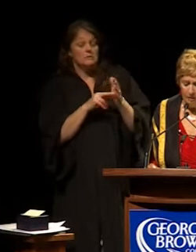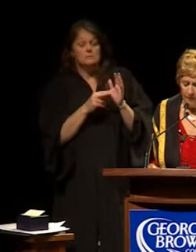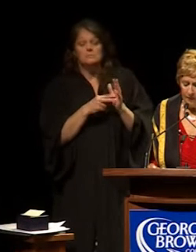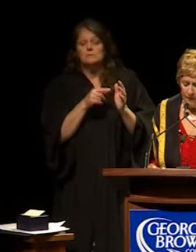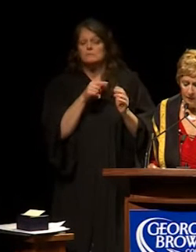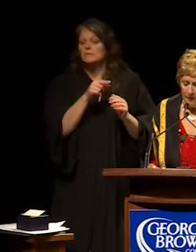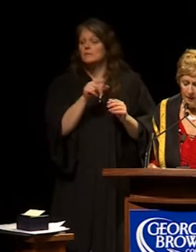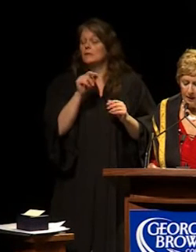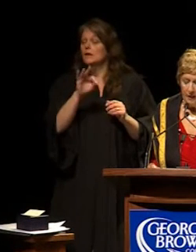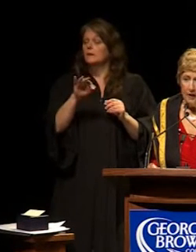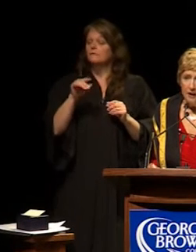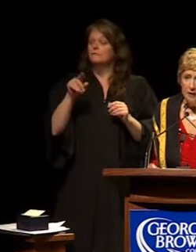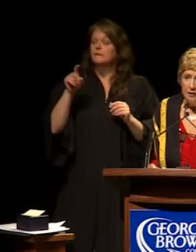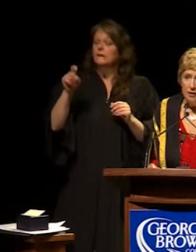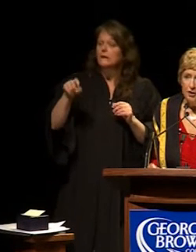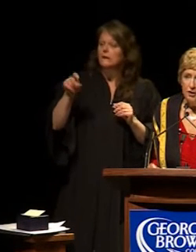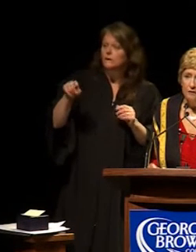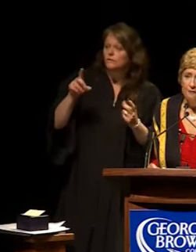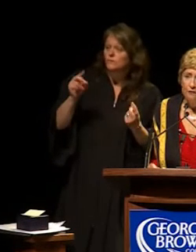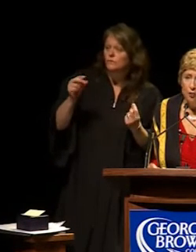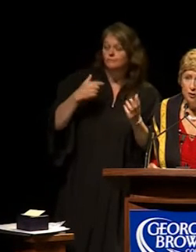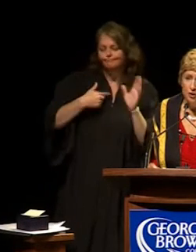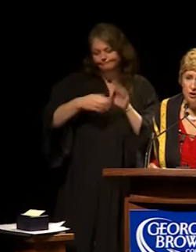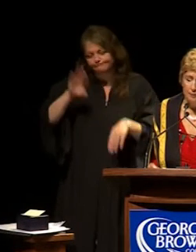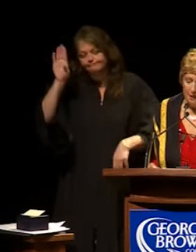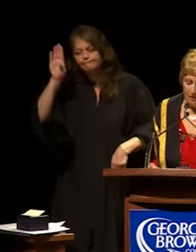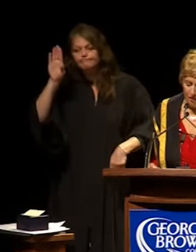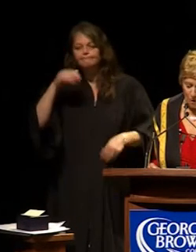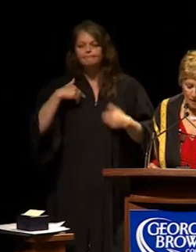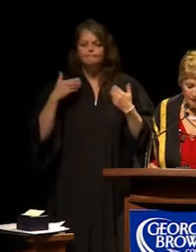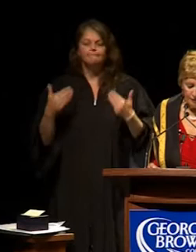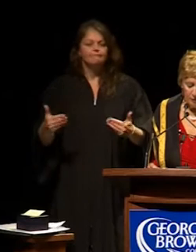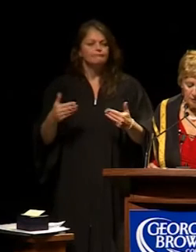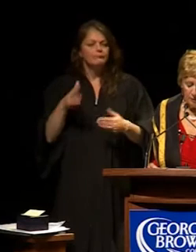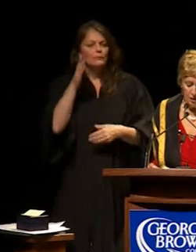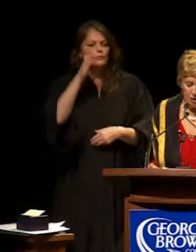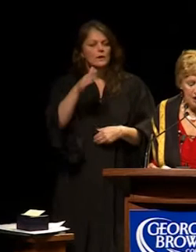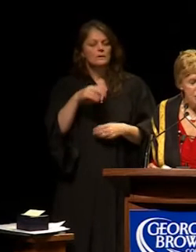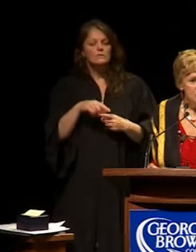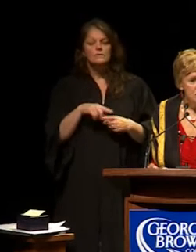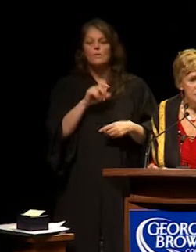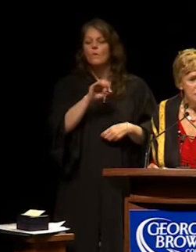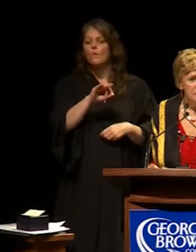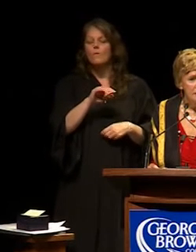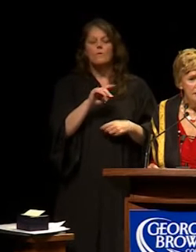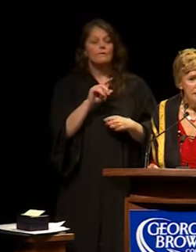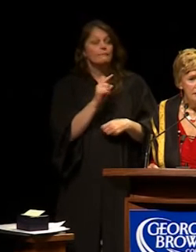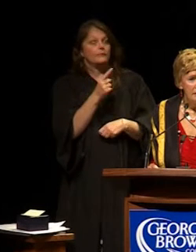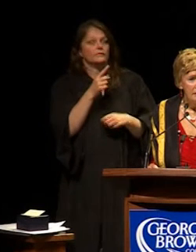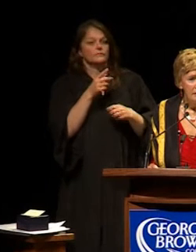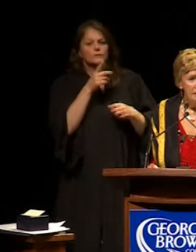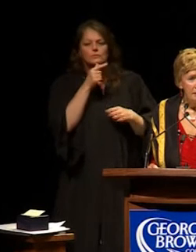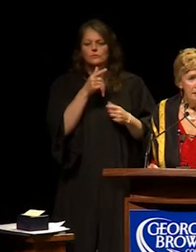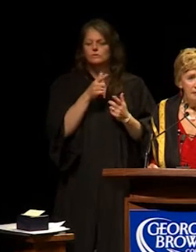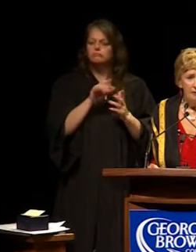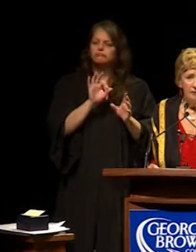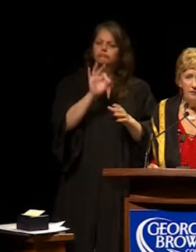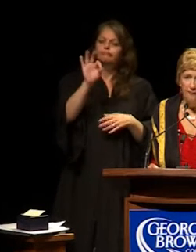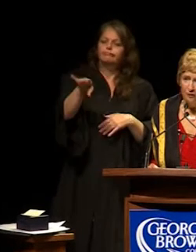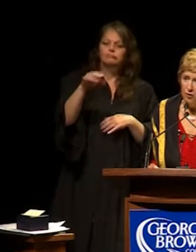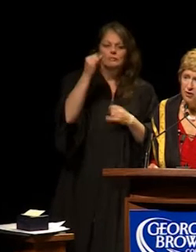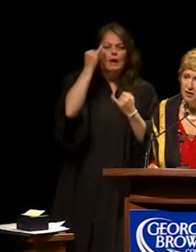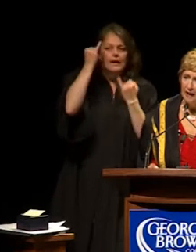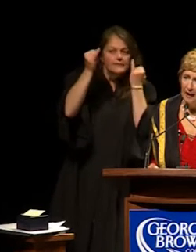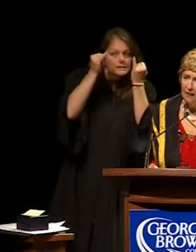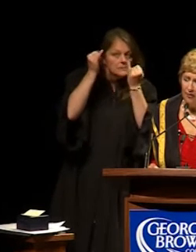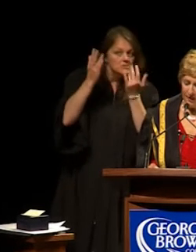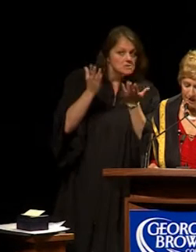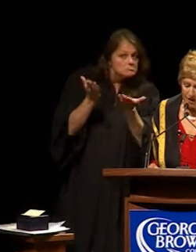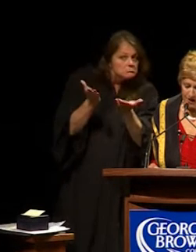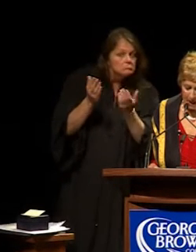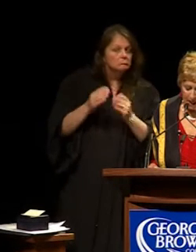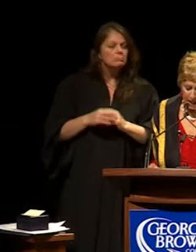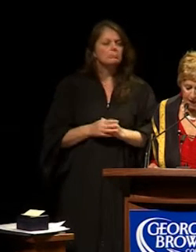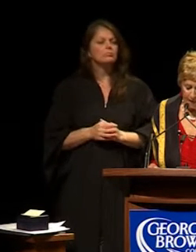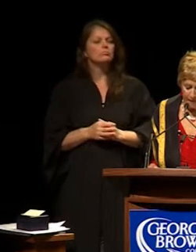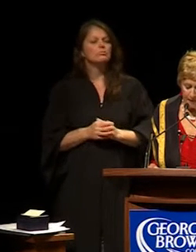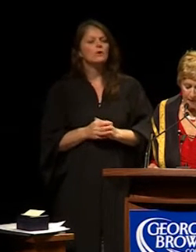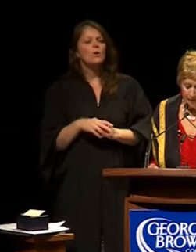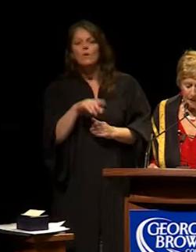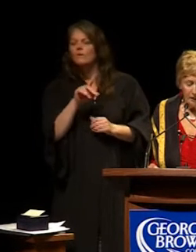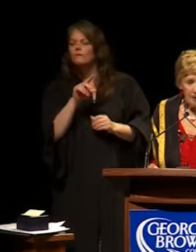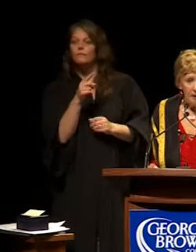job. It's the first to make thoughtful suggestions, the first to get things